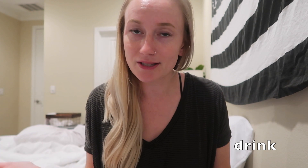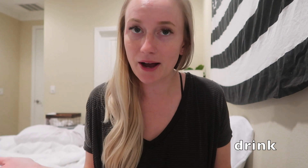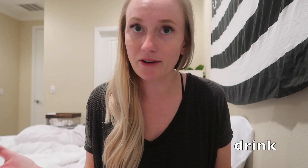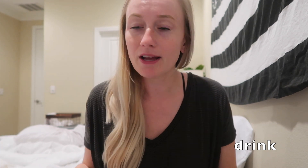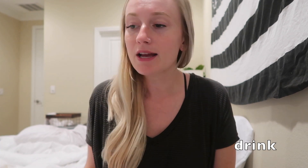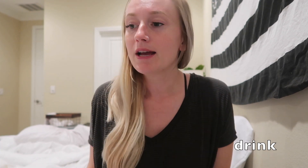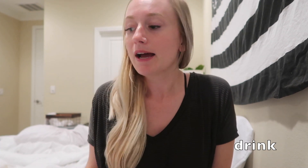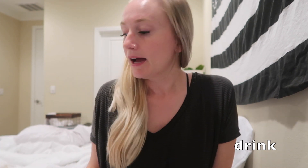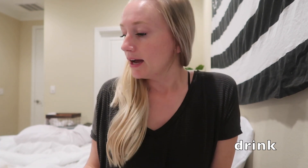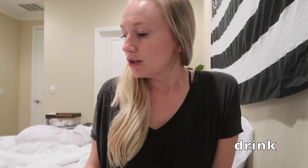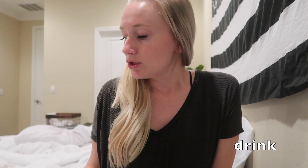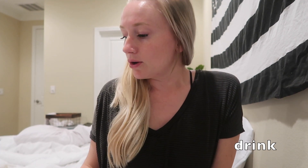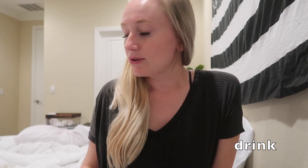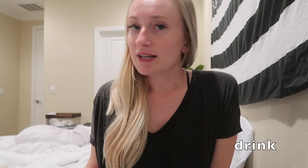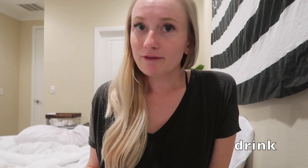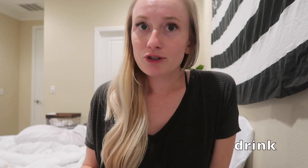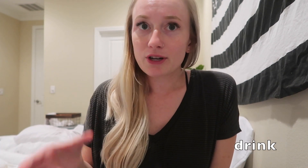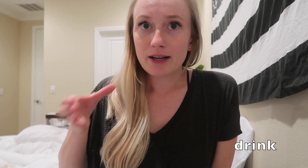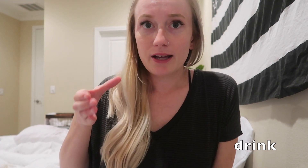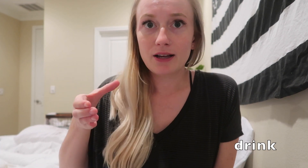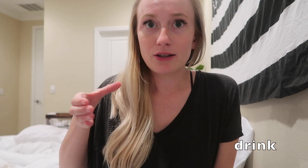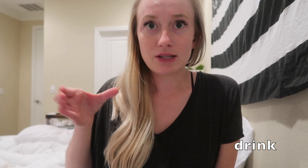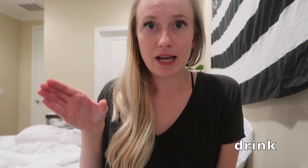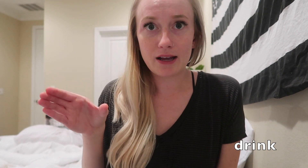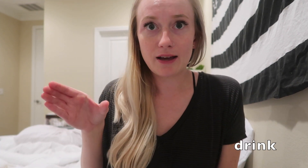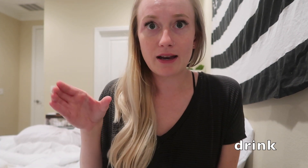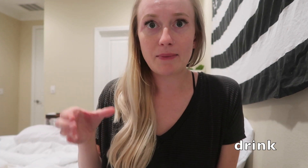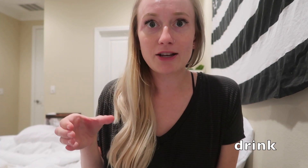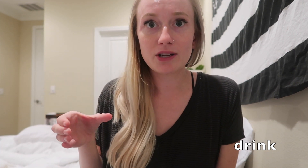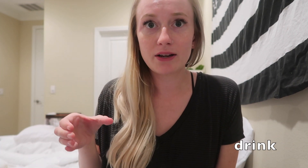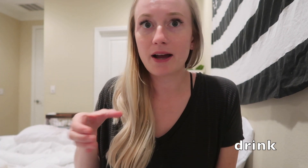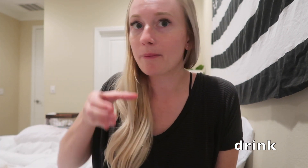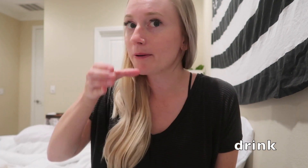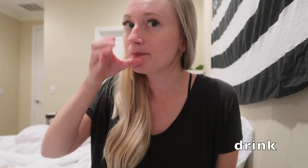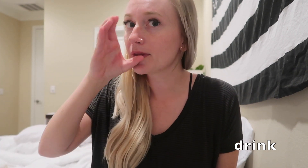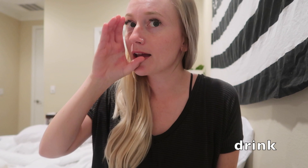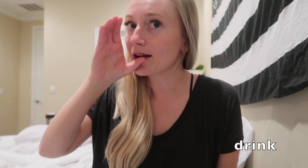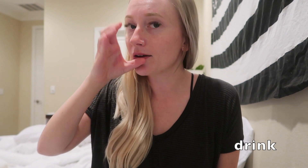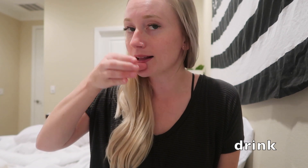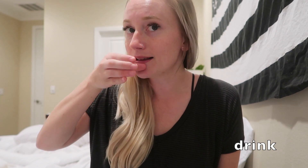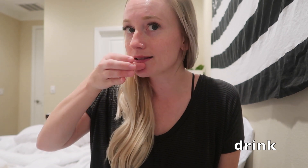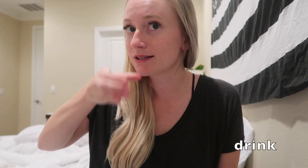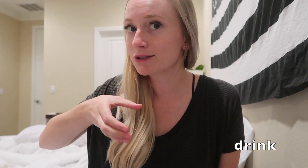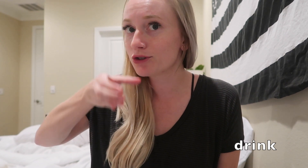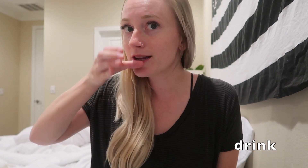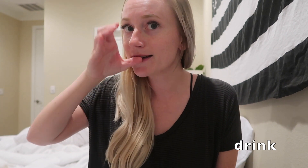out. So the sign for drink, you take an imaginary cup and go like this, drink.